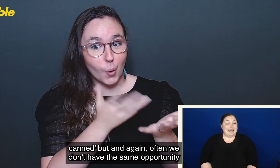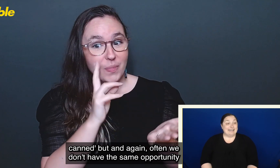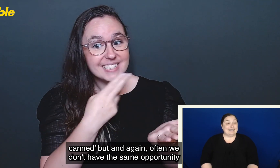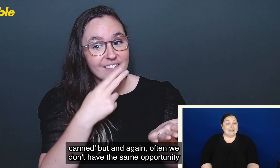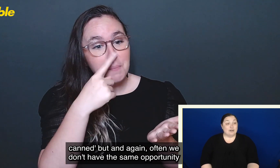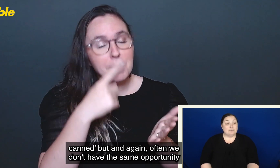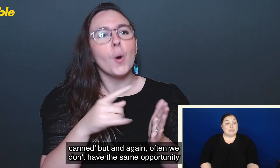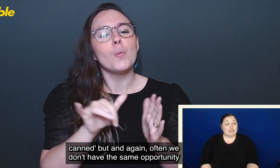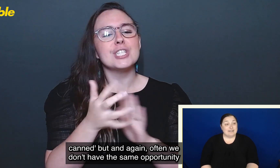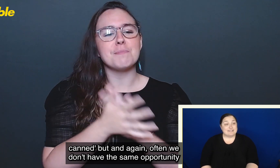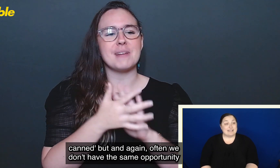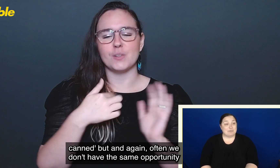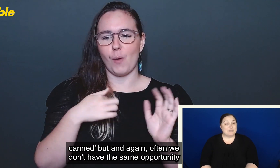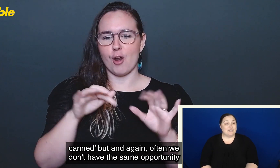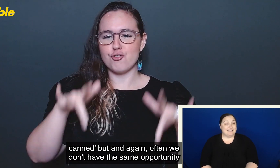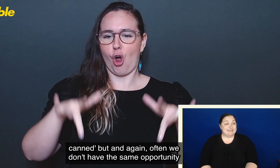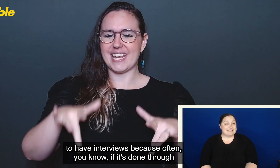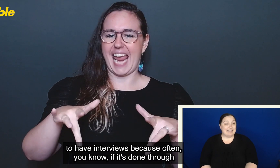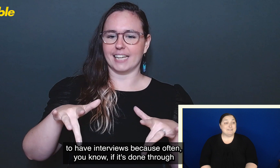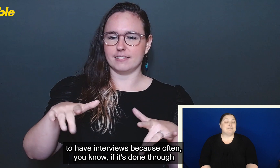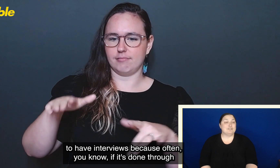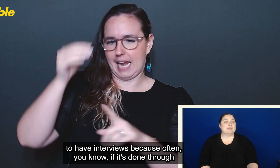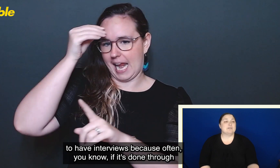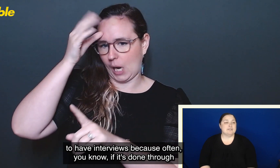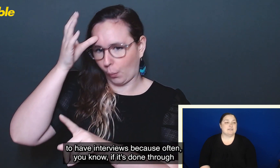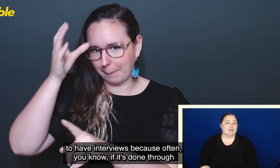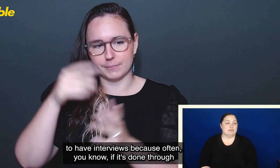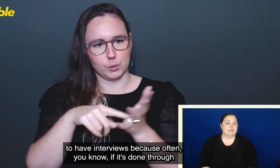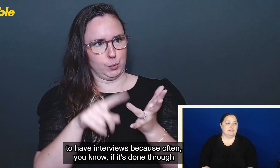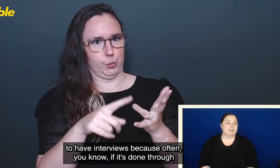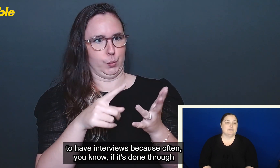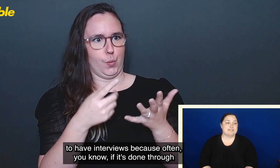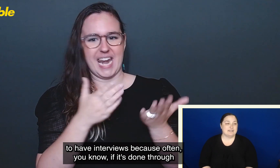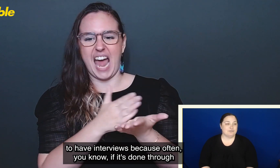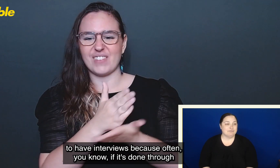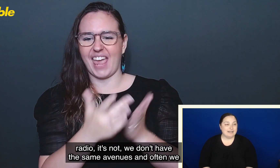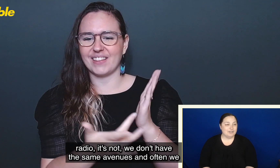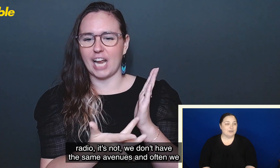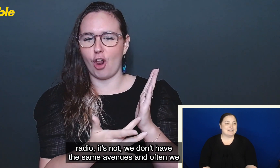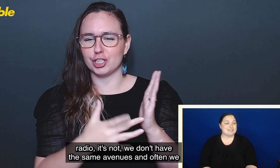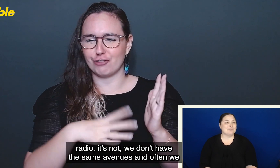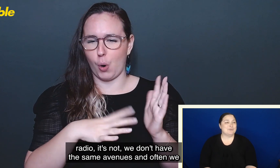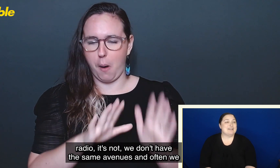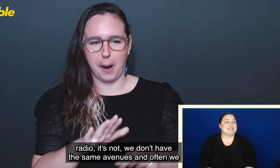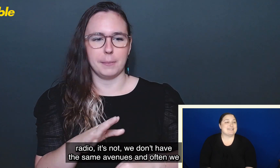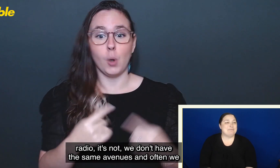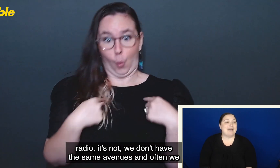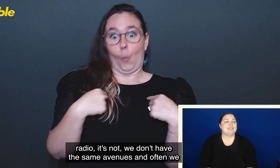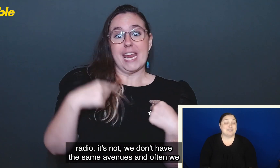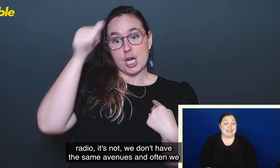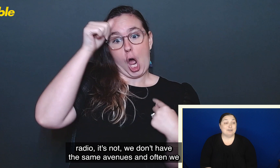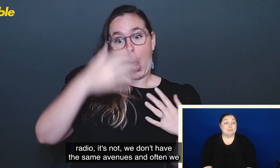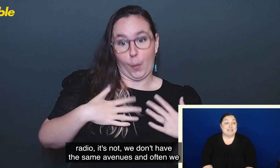But, and again, often we don't have the same opportunity to have interviews, because often, if it's done through radio, we don't have the